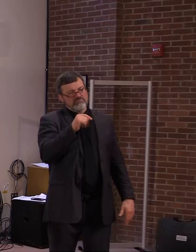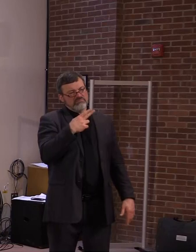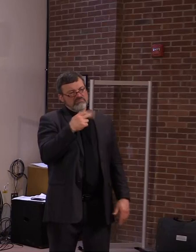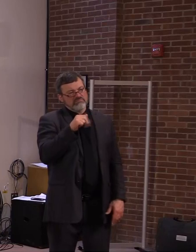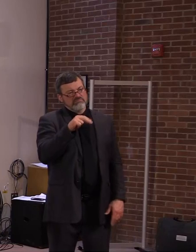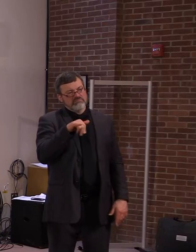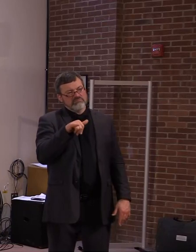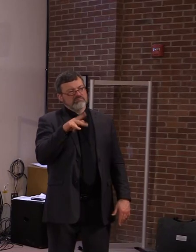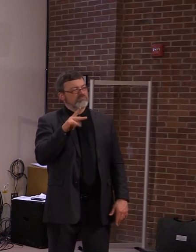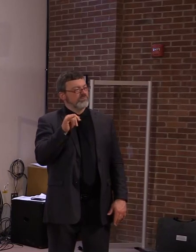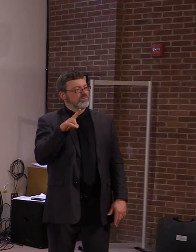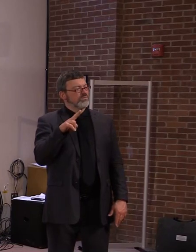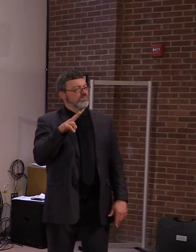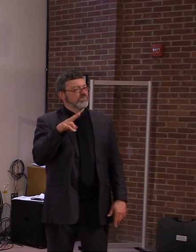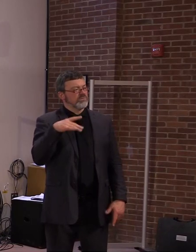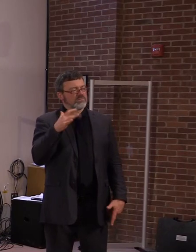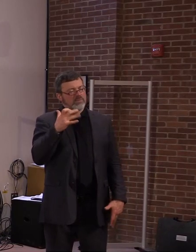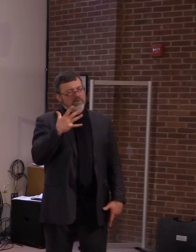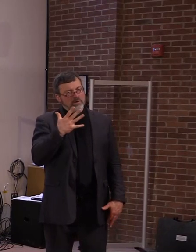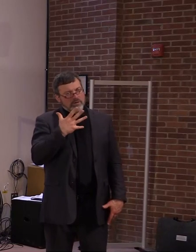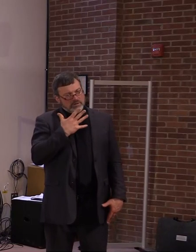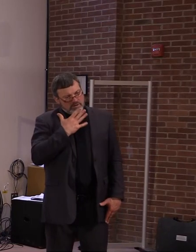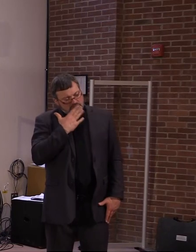that they're doing this for us.